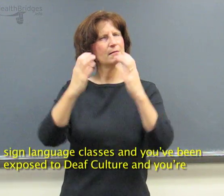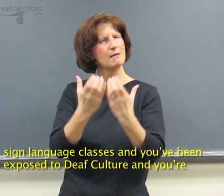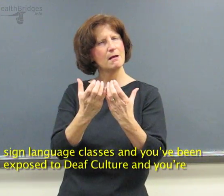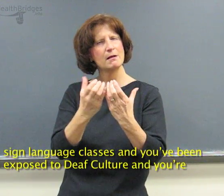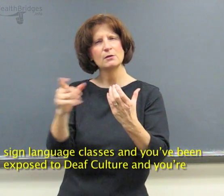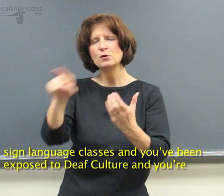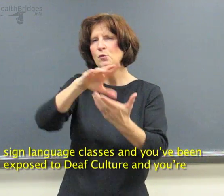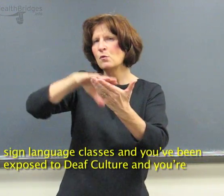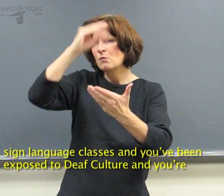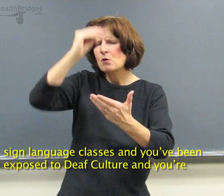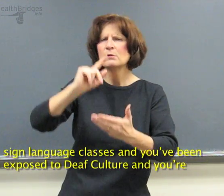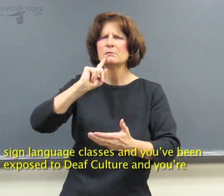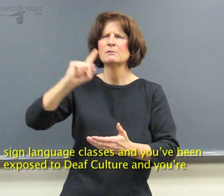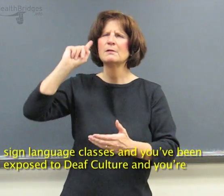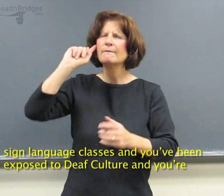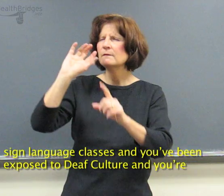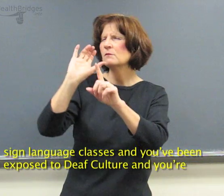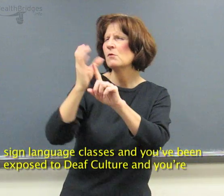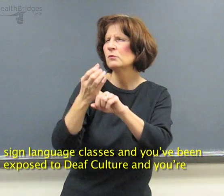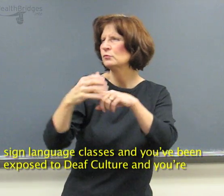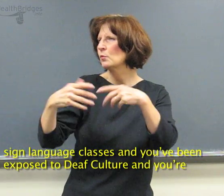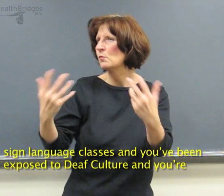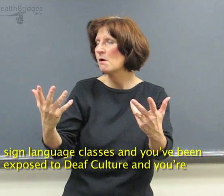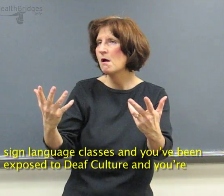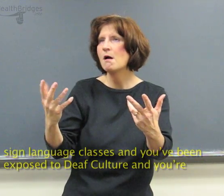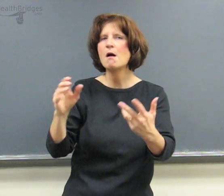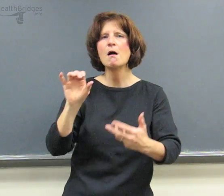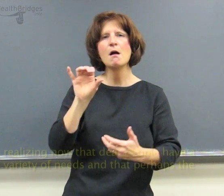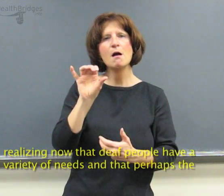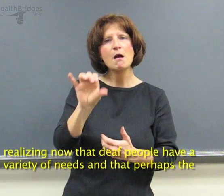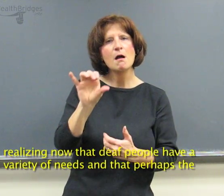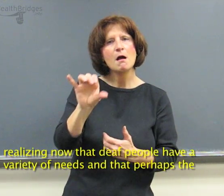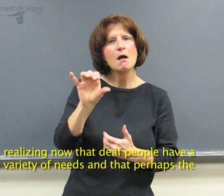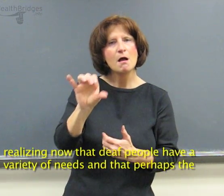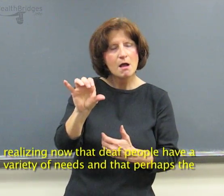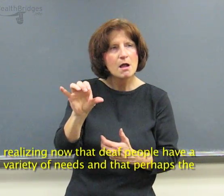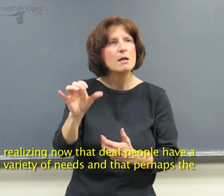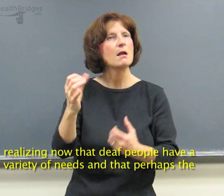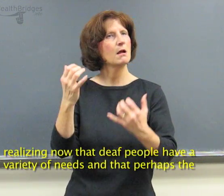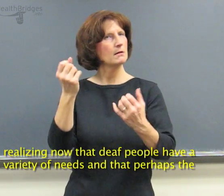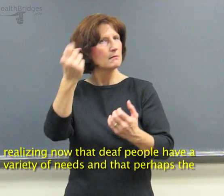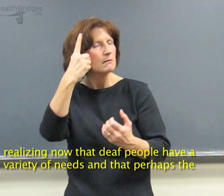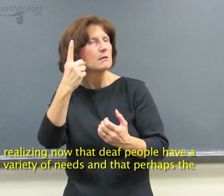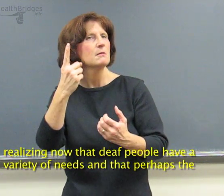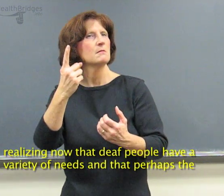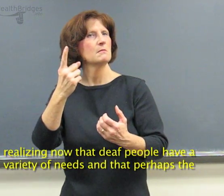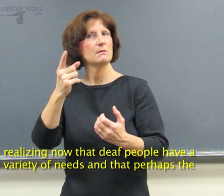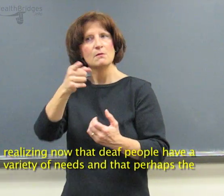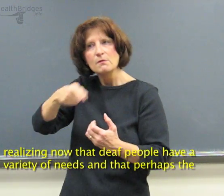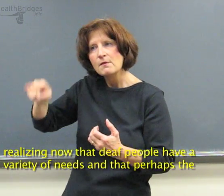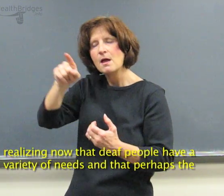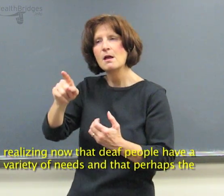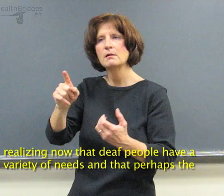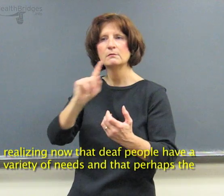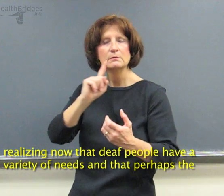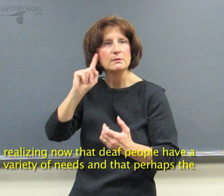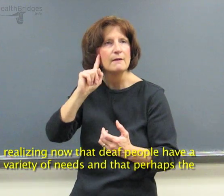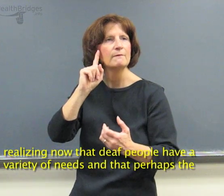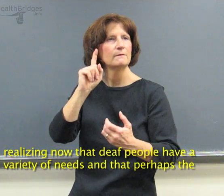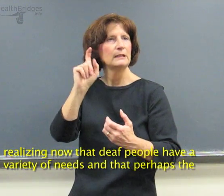And you've recently started taking sign language classes, and you've been exposed to deaf culture, and you're realizing now